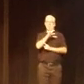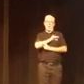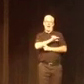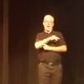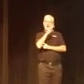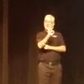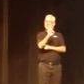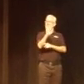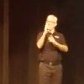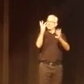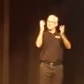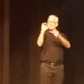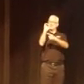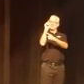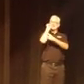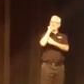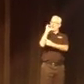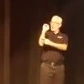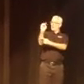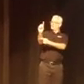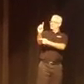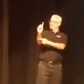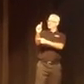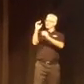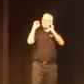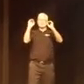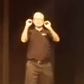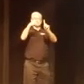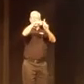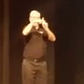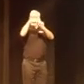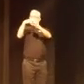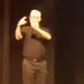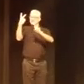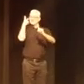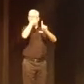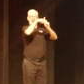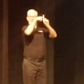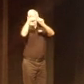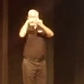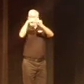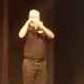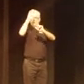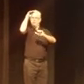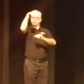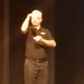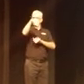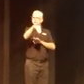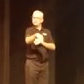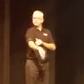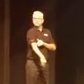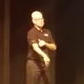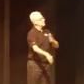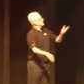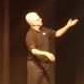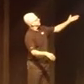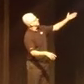So the quality of deaf education, instruction being positive, and then throughout the years it had a huge